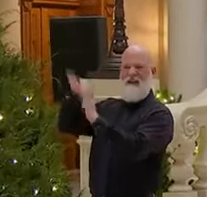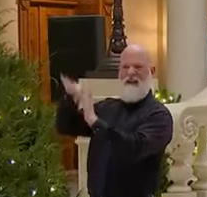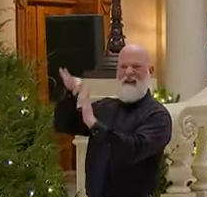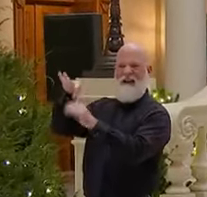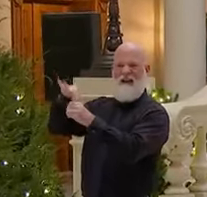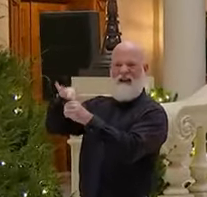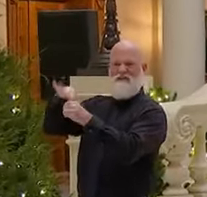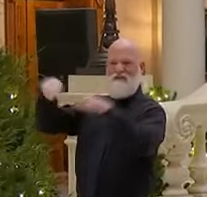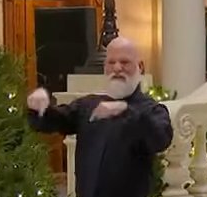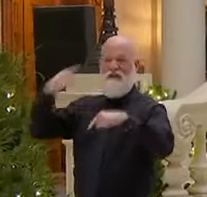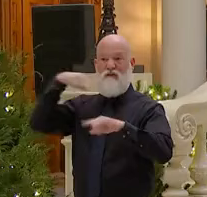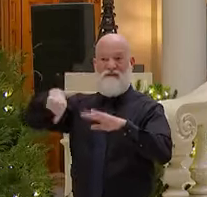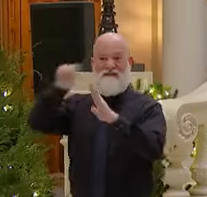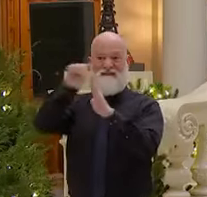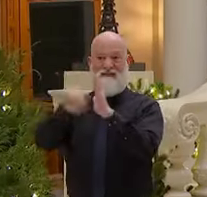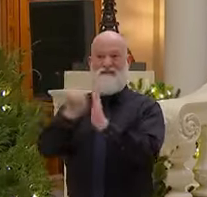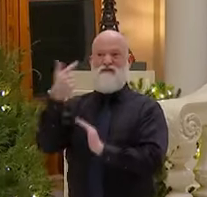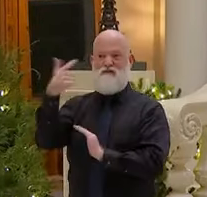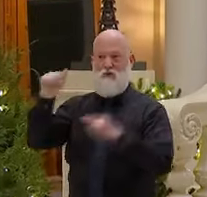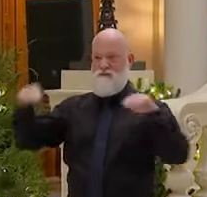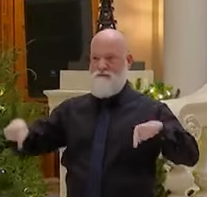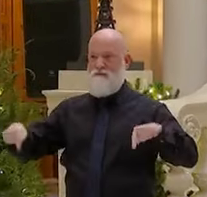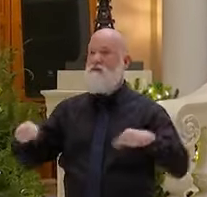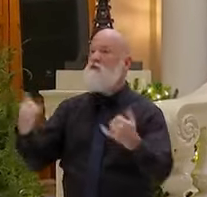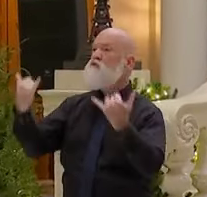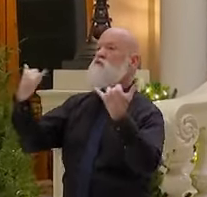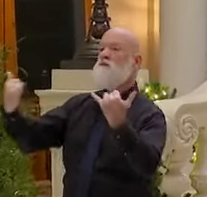heads up, this is going to be sort of a two-part press conference today.